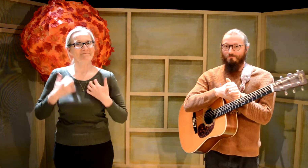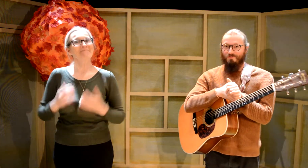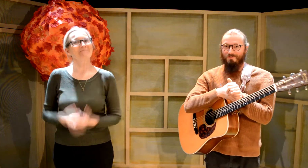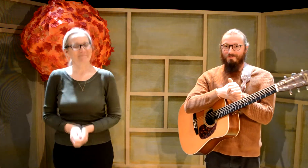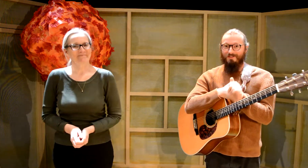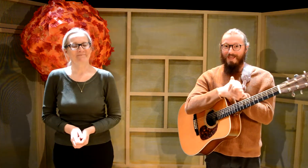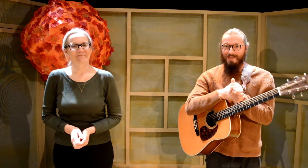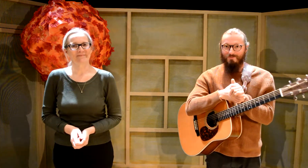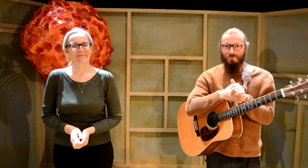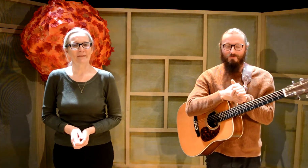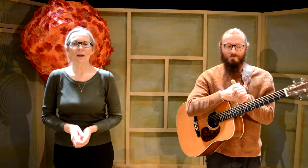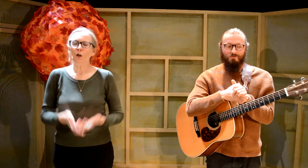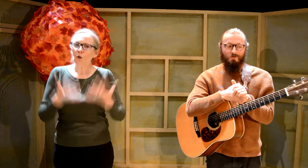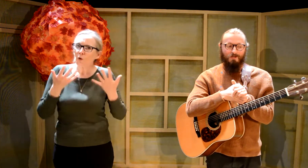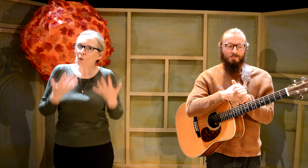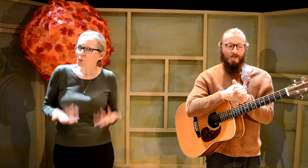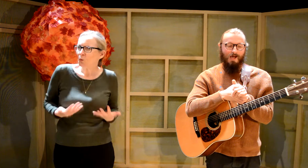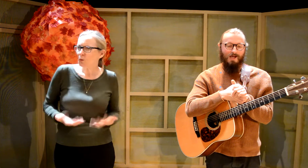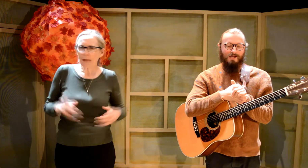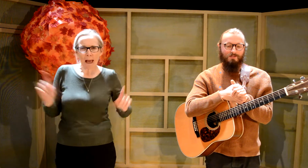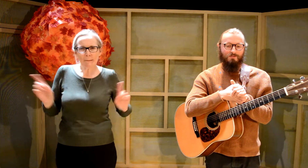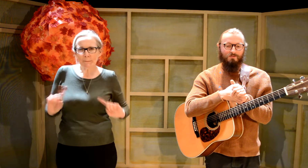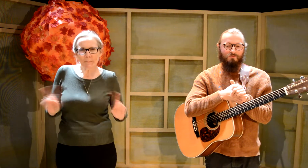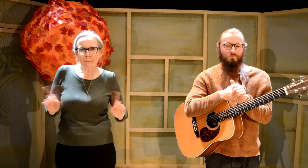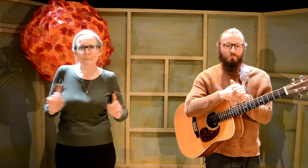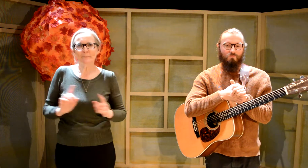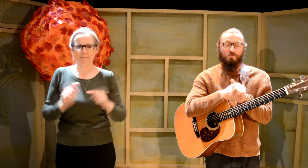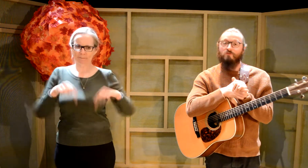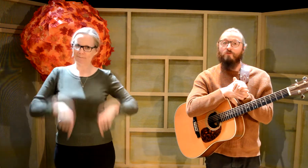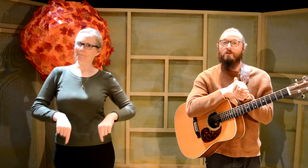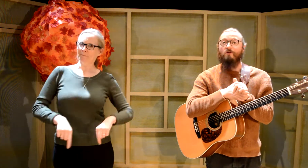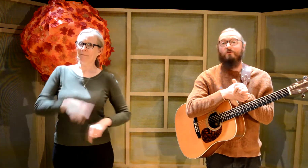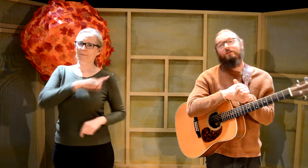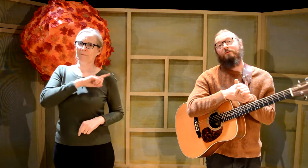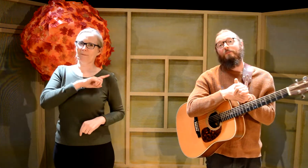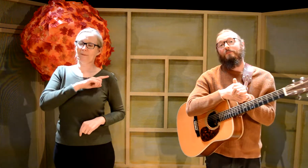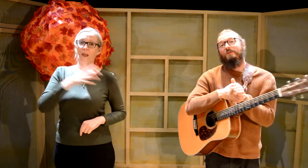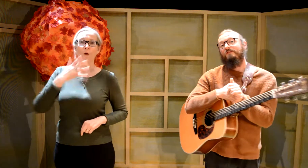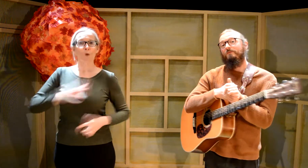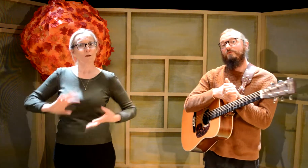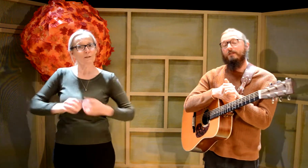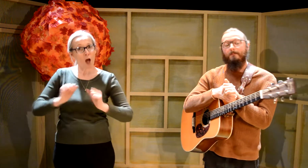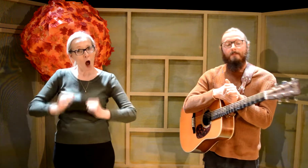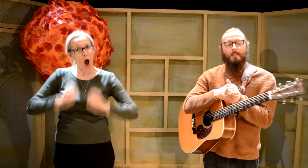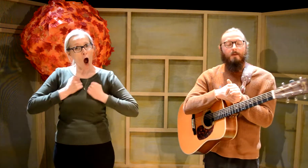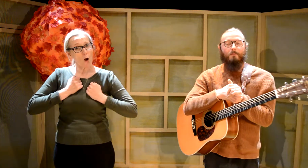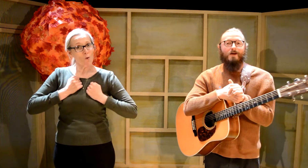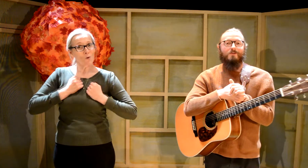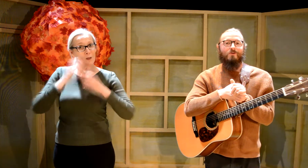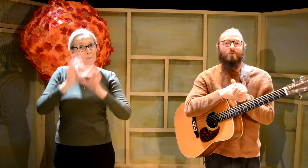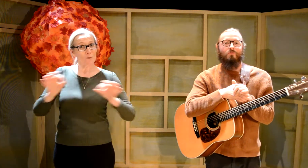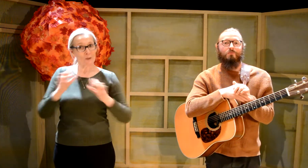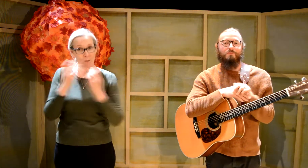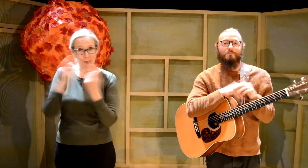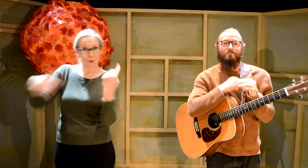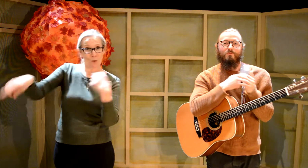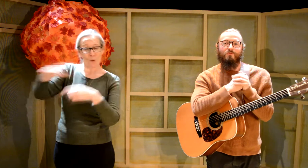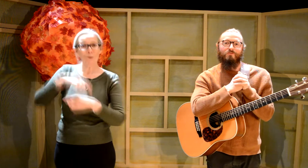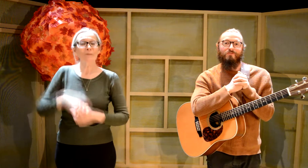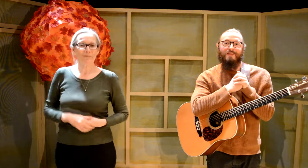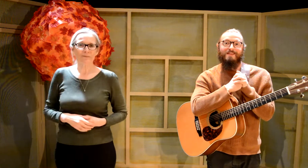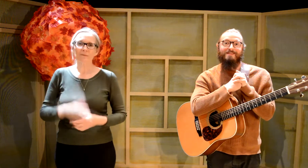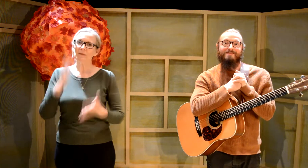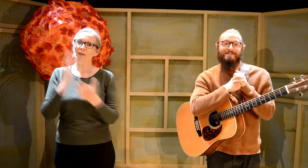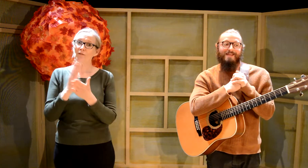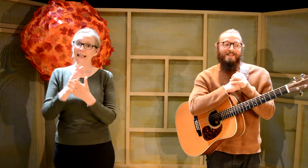So today we're going to try and start to write our own little piece of music. My goal for